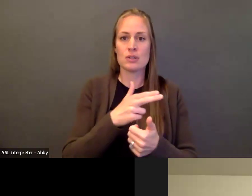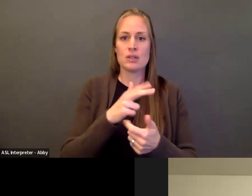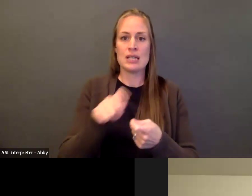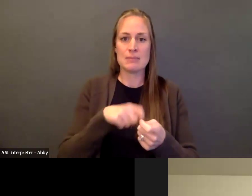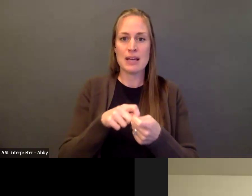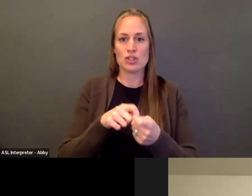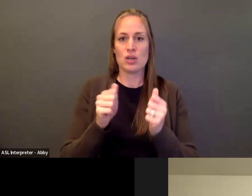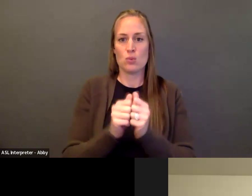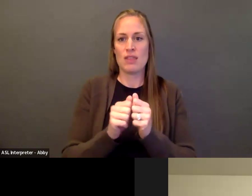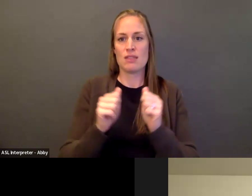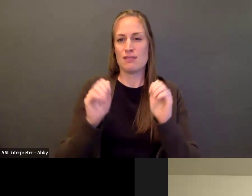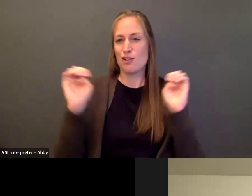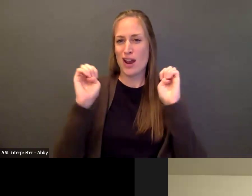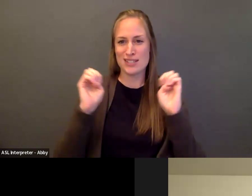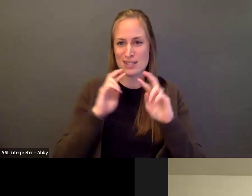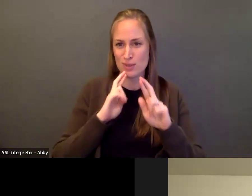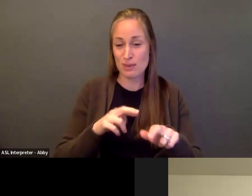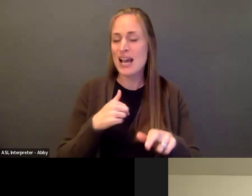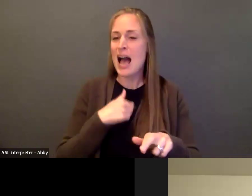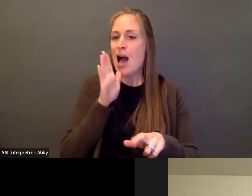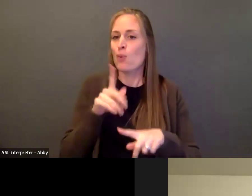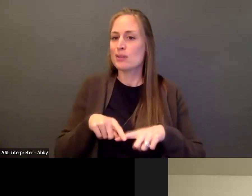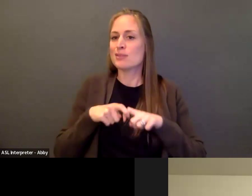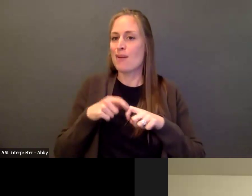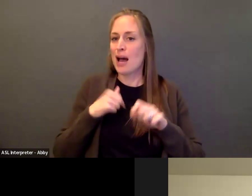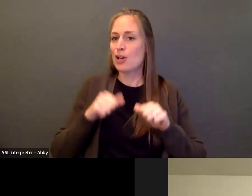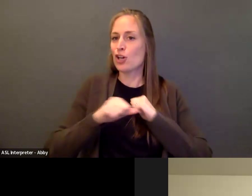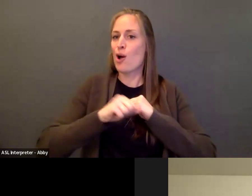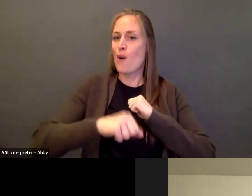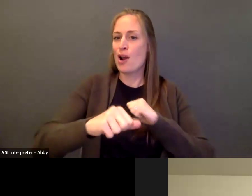So I'll stop. I can go on and on. I really appreciate this really important